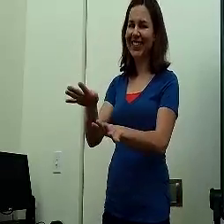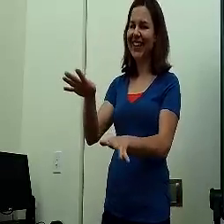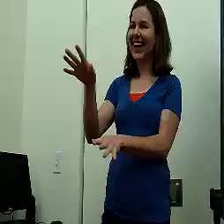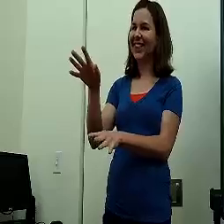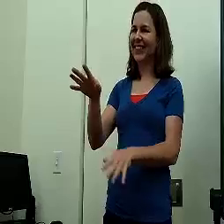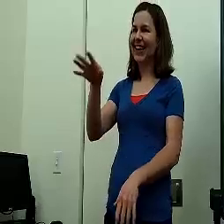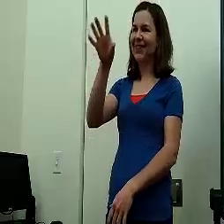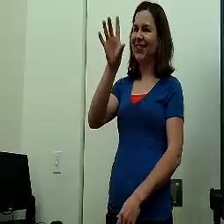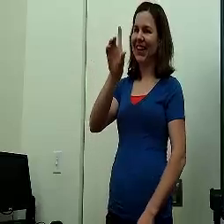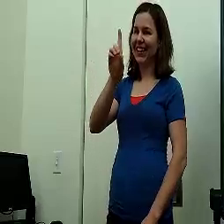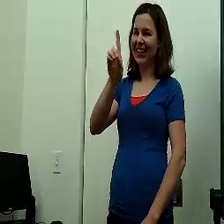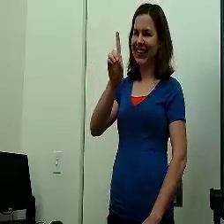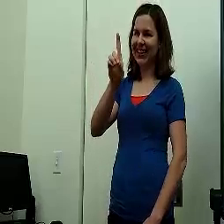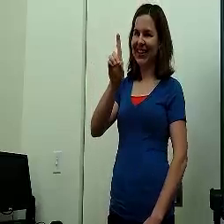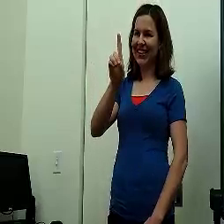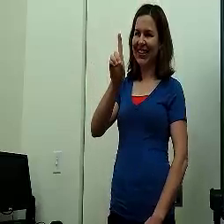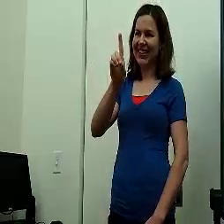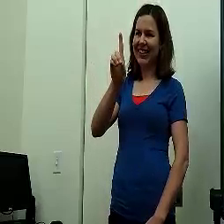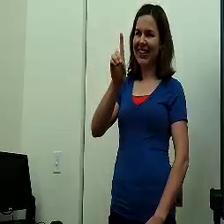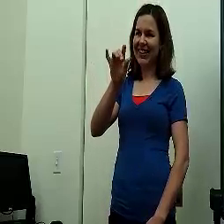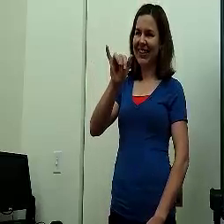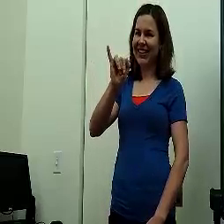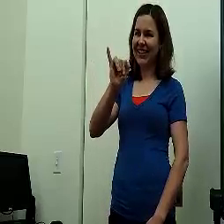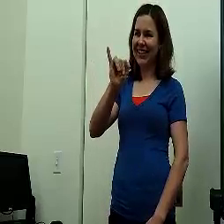your receptive here. We did it.